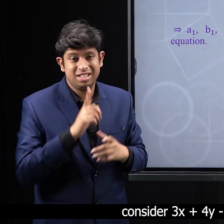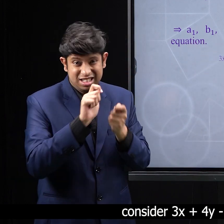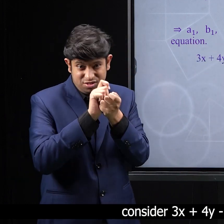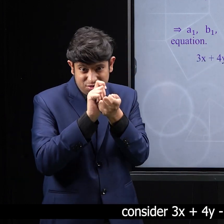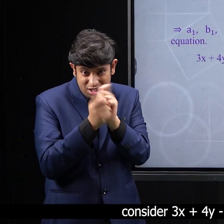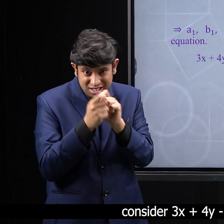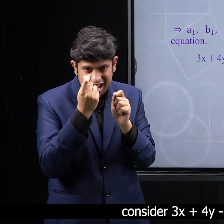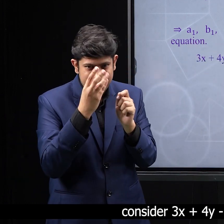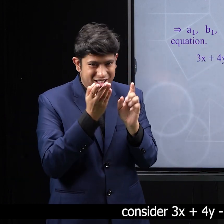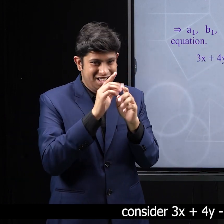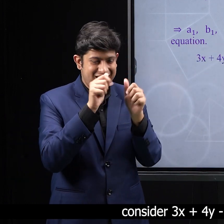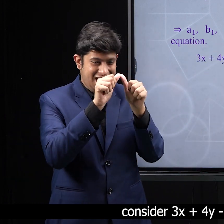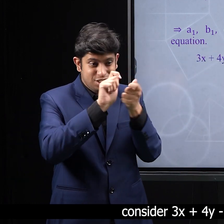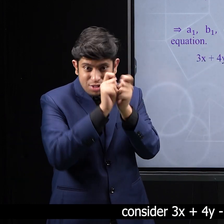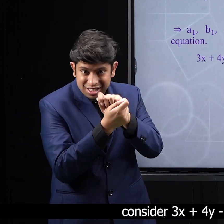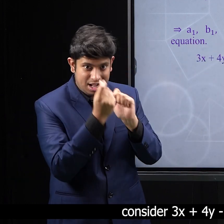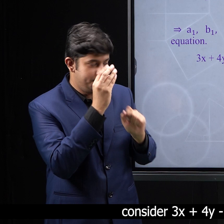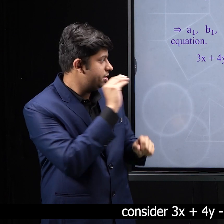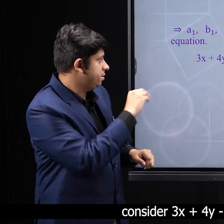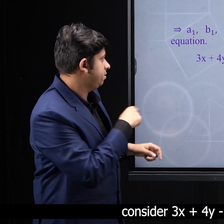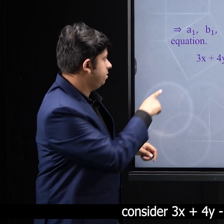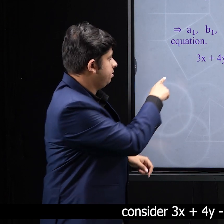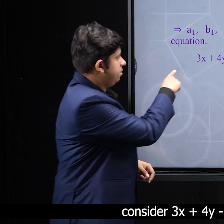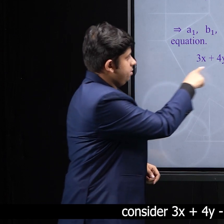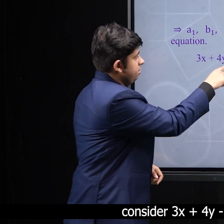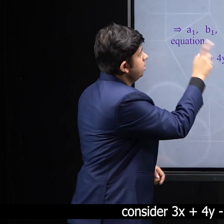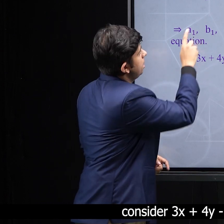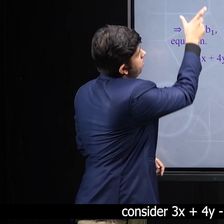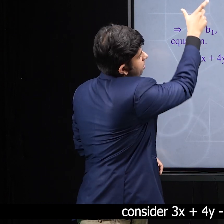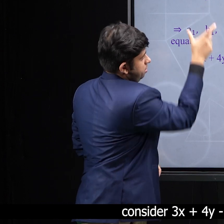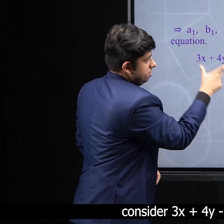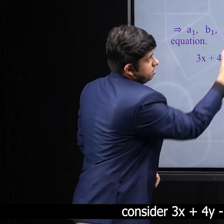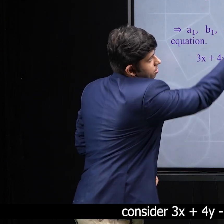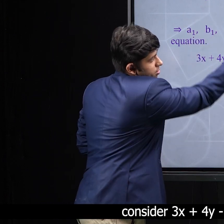Consider 3x plus 4y minus 8 equal to 0 and 6x plus 8y minus 16 equal to 0.